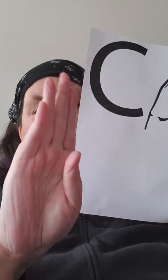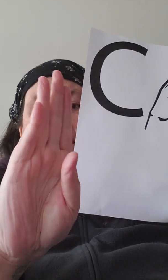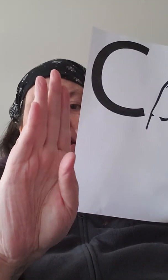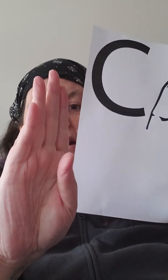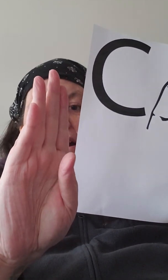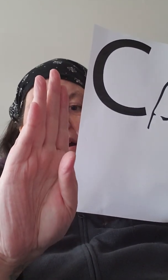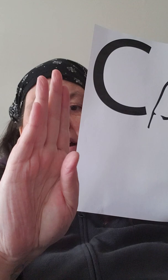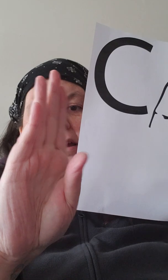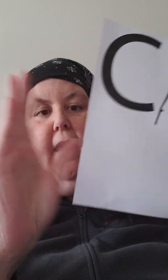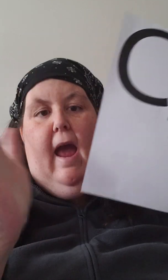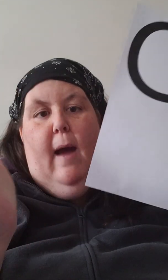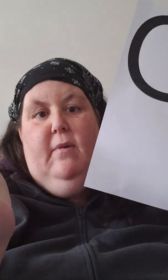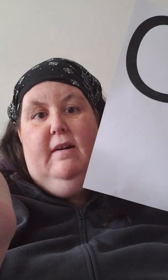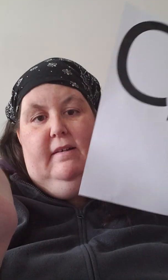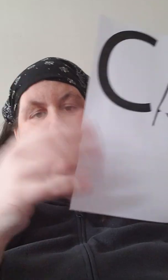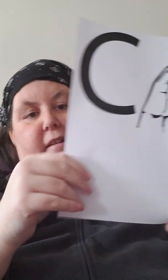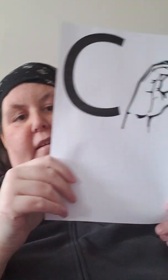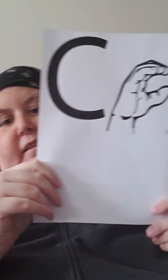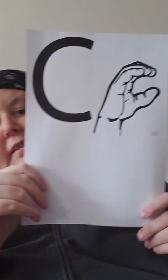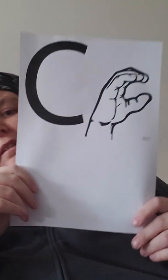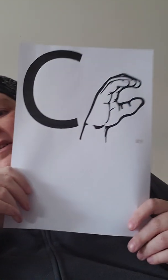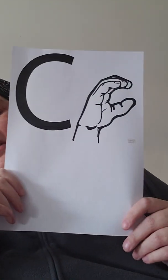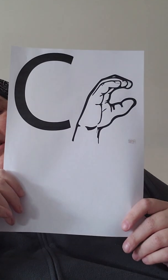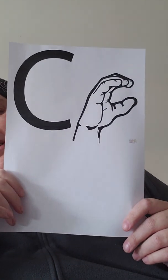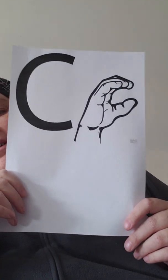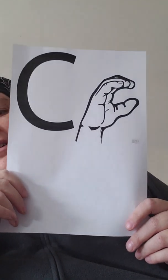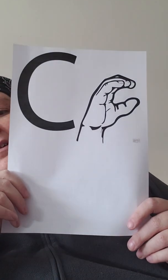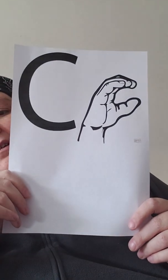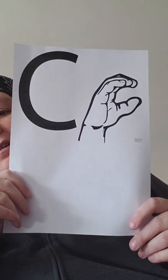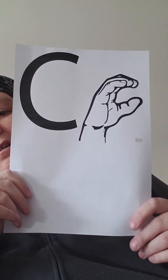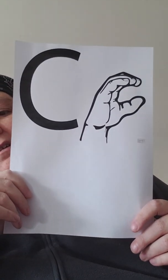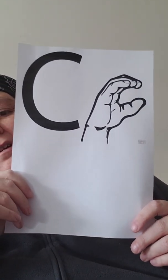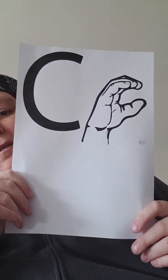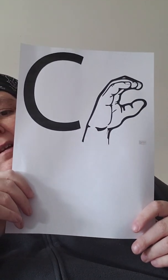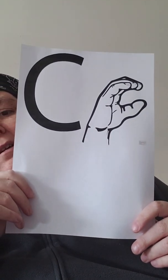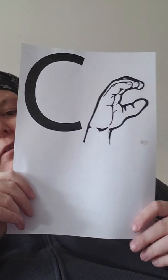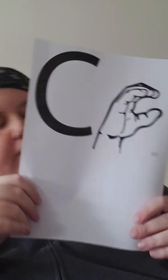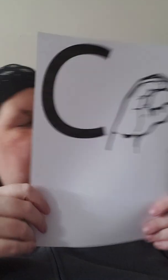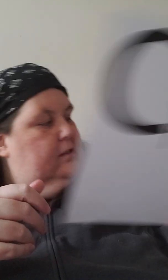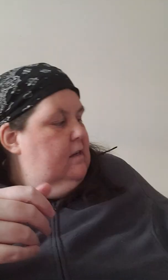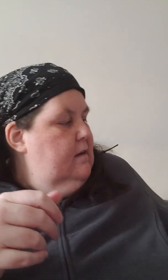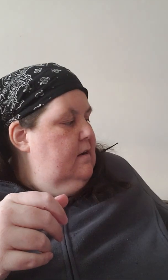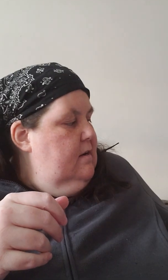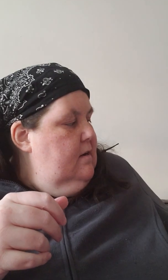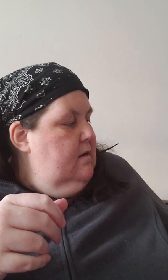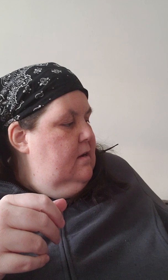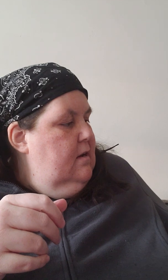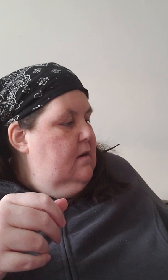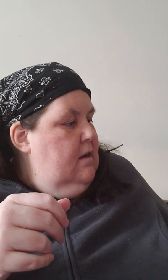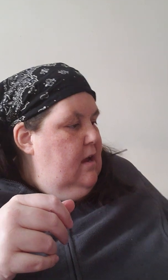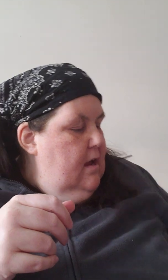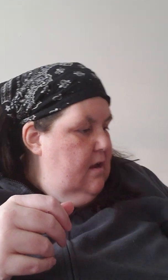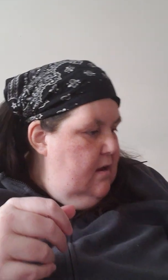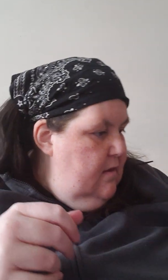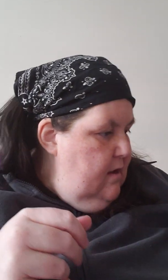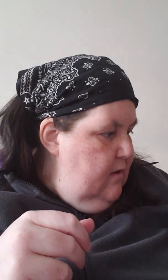C-A-B. Cab. So there we go. There's the C. And then there's